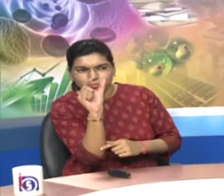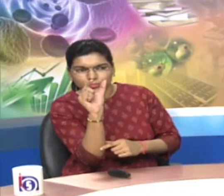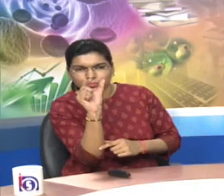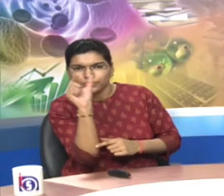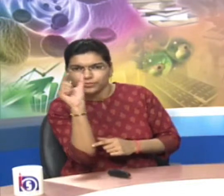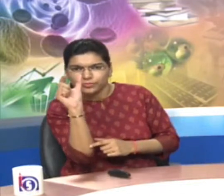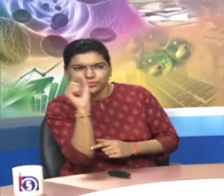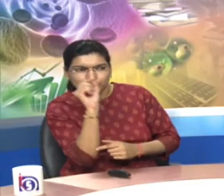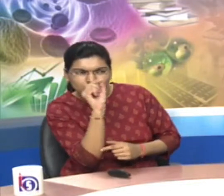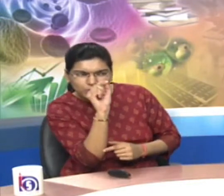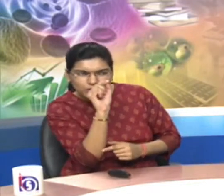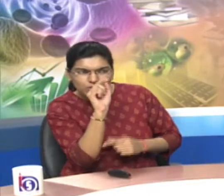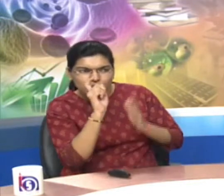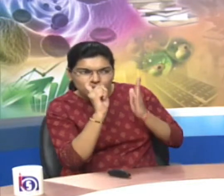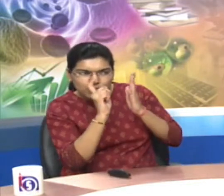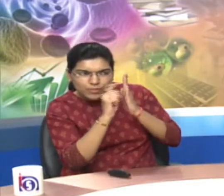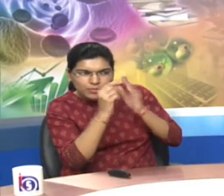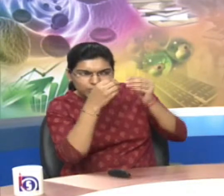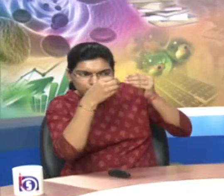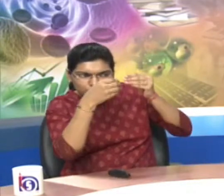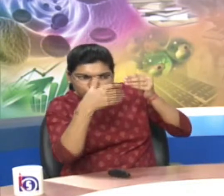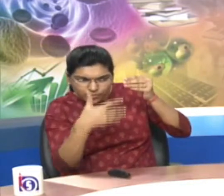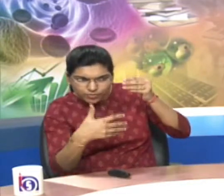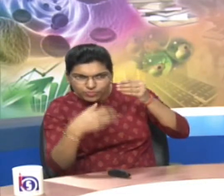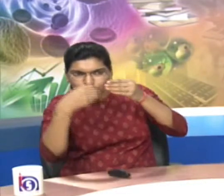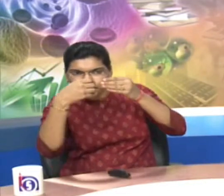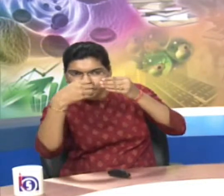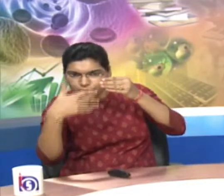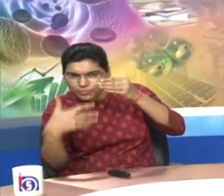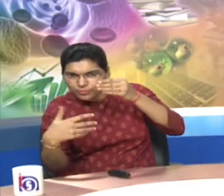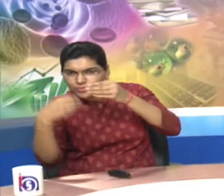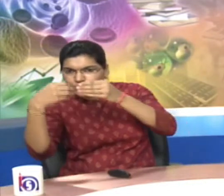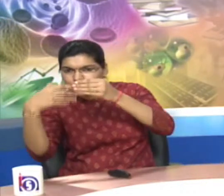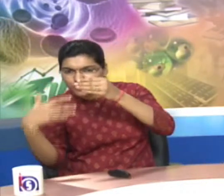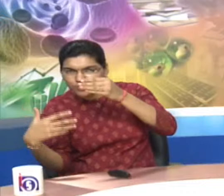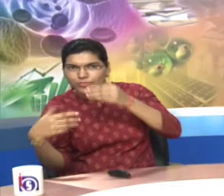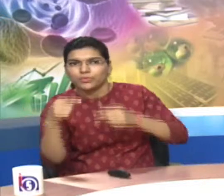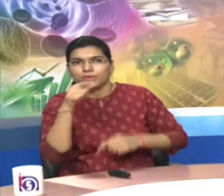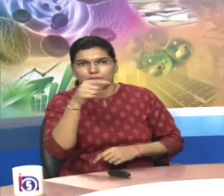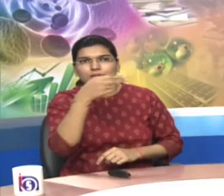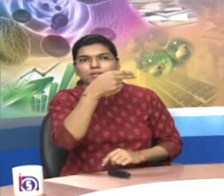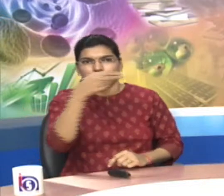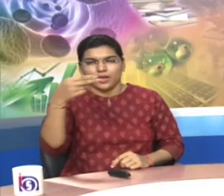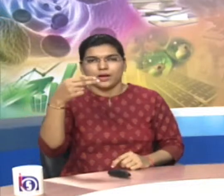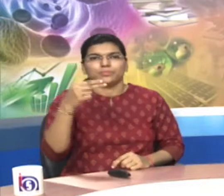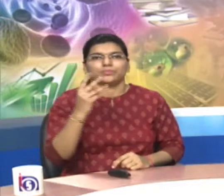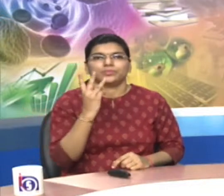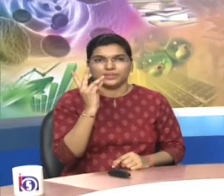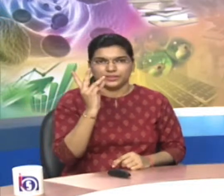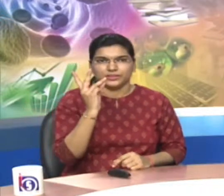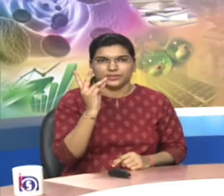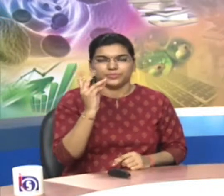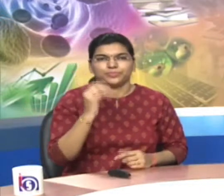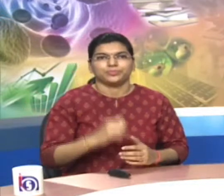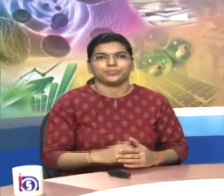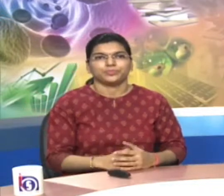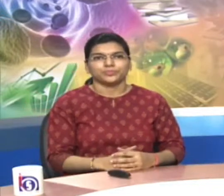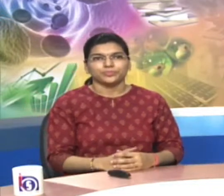Third is dialog box. When we click on them, there is a drop down pop-up, that